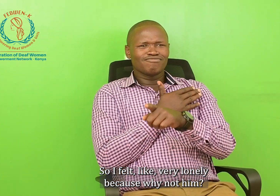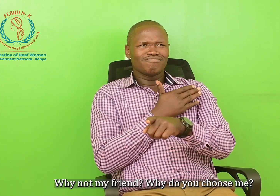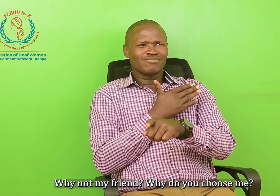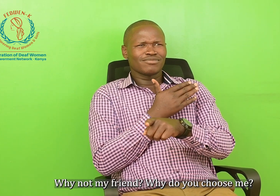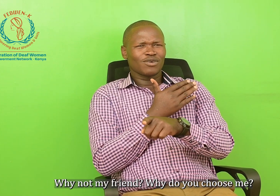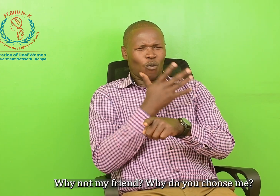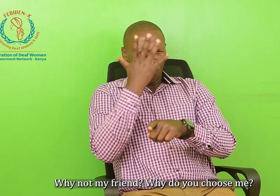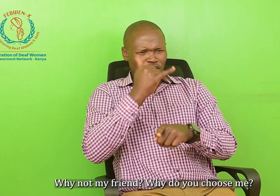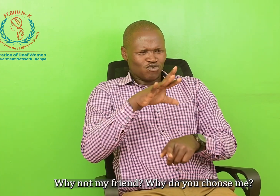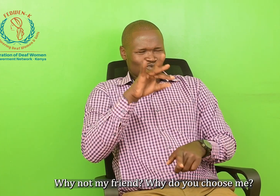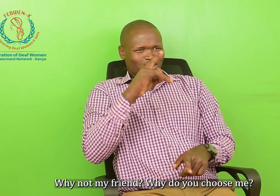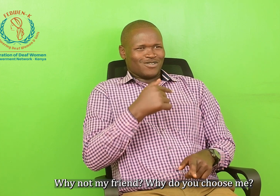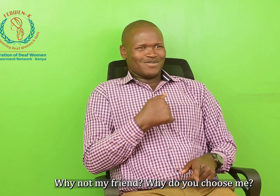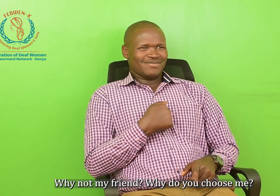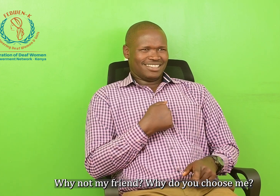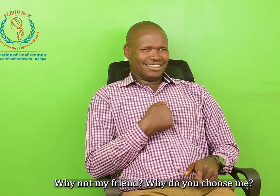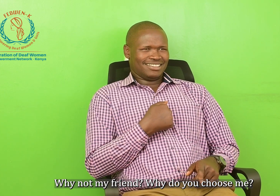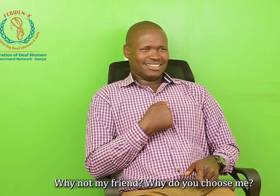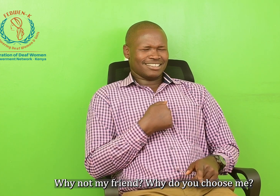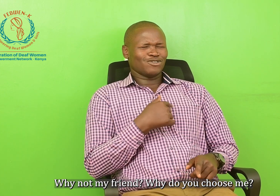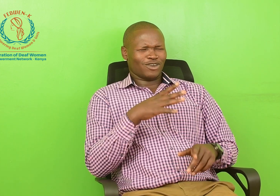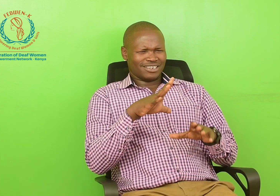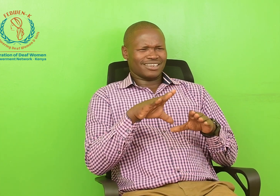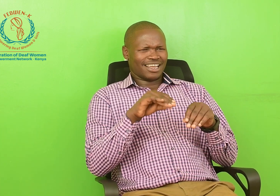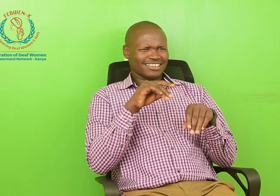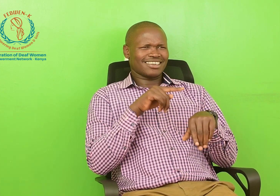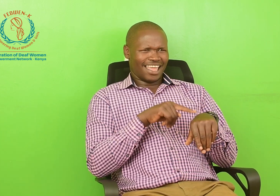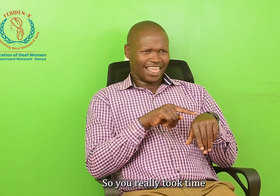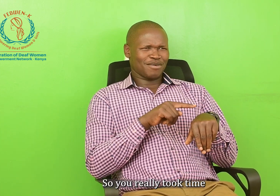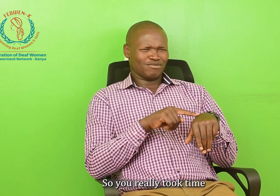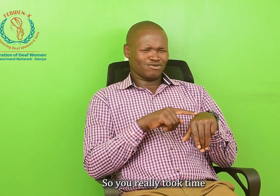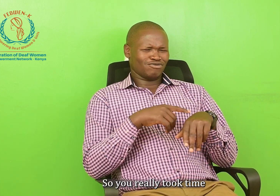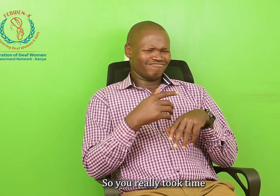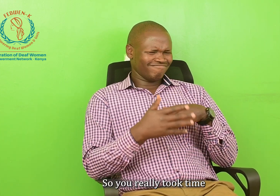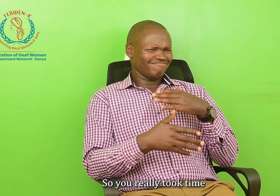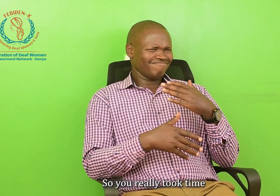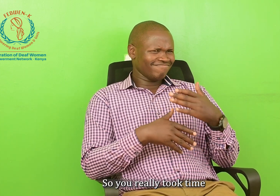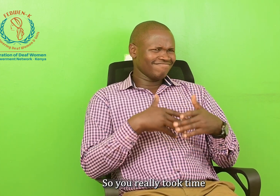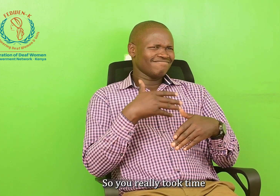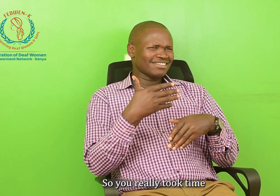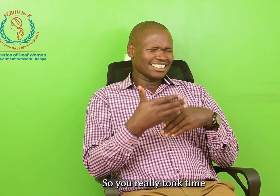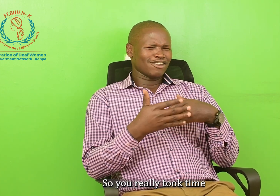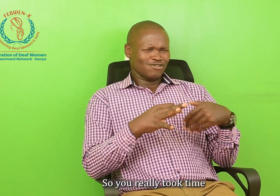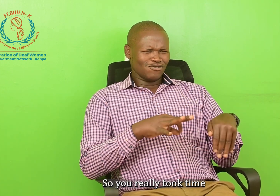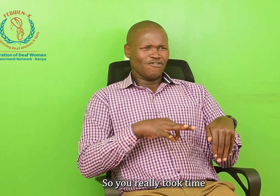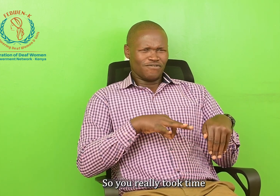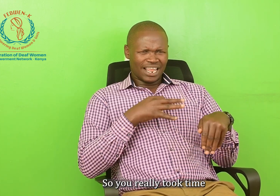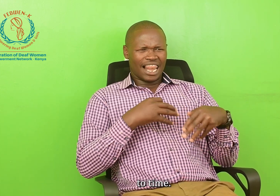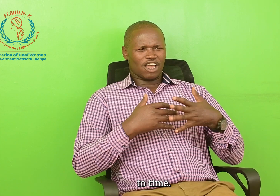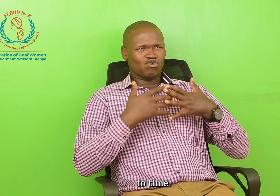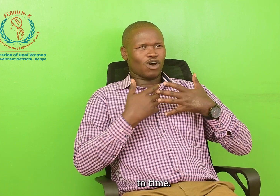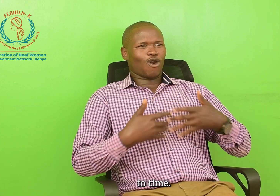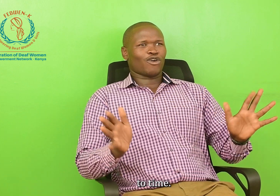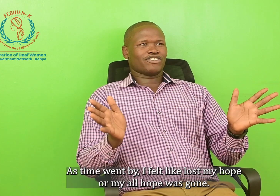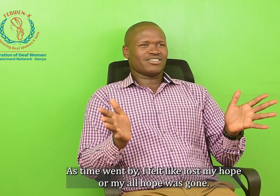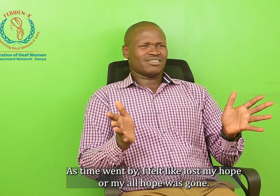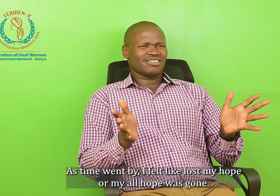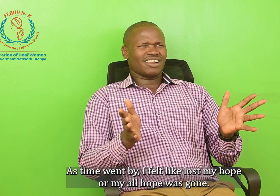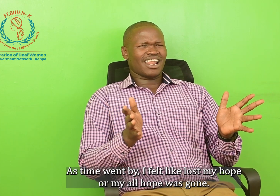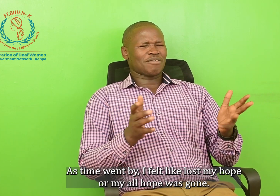Why not my friend? Why do you choose me? So it really took time. It took time. As time went by, I